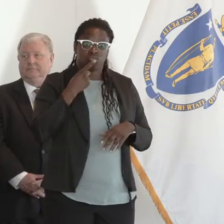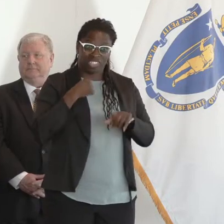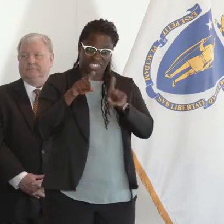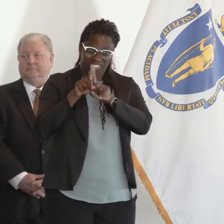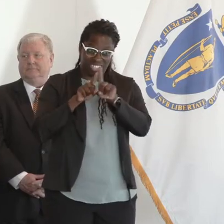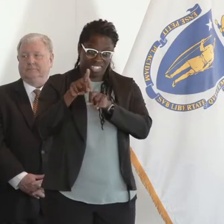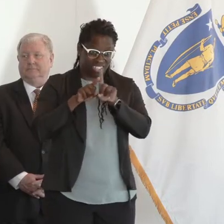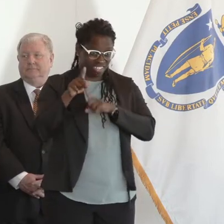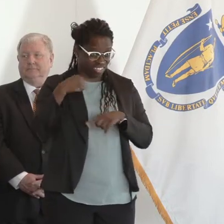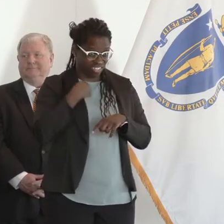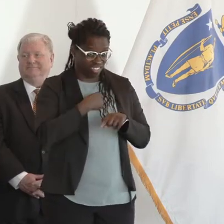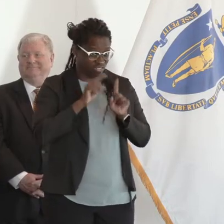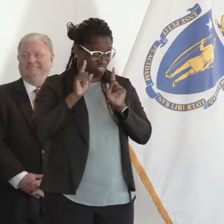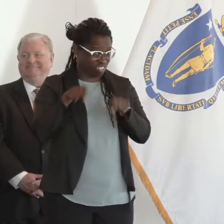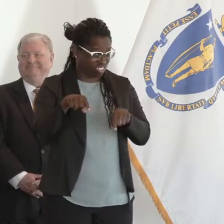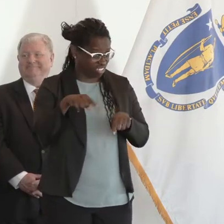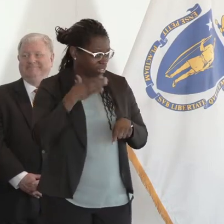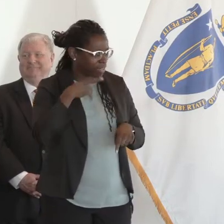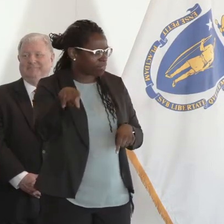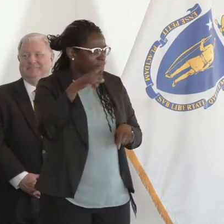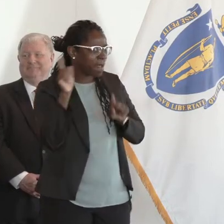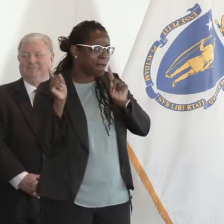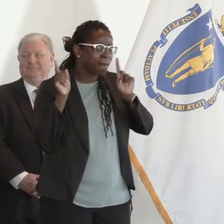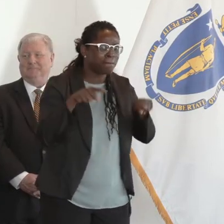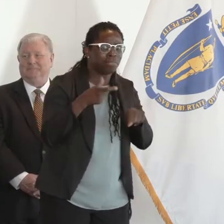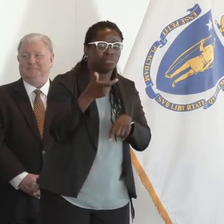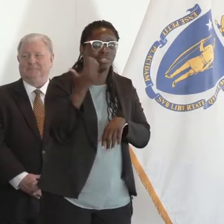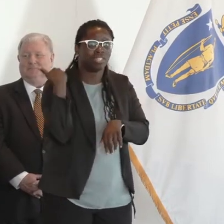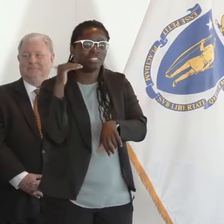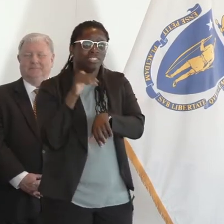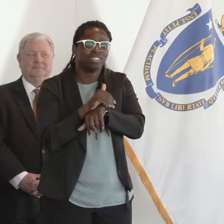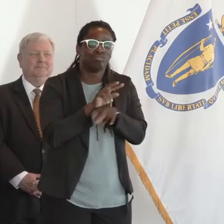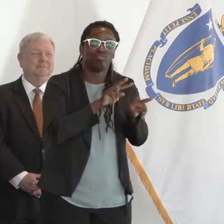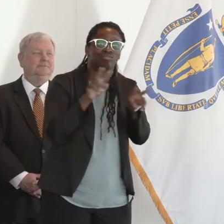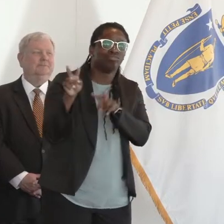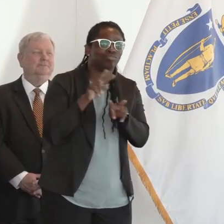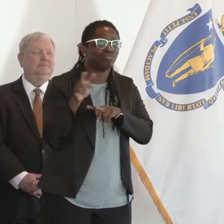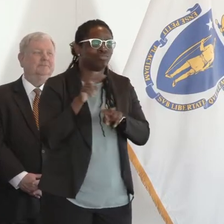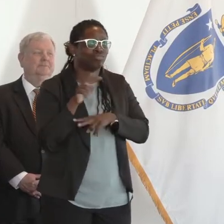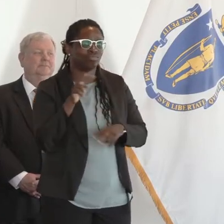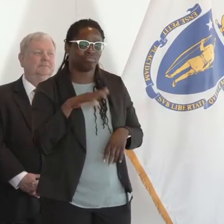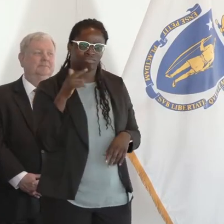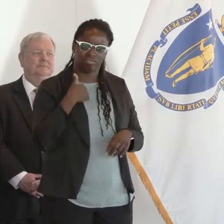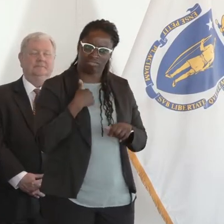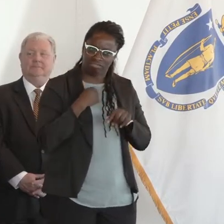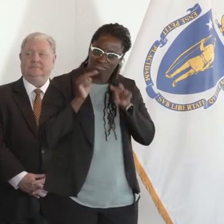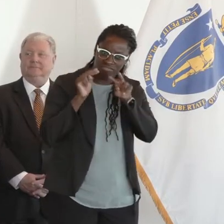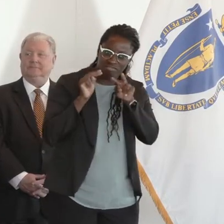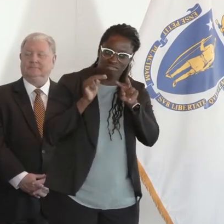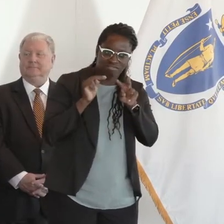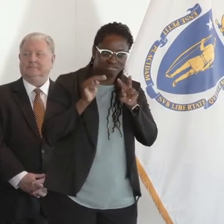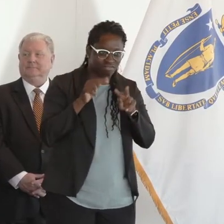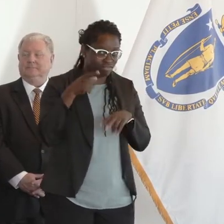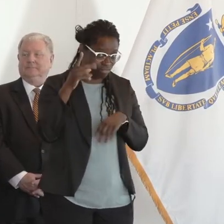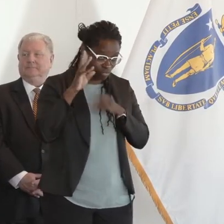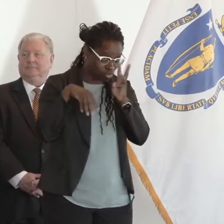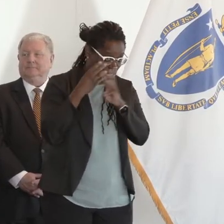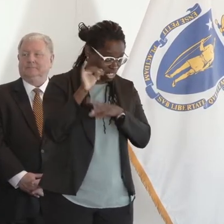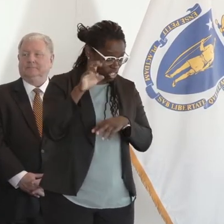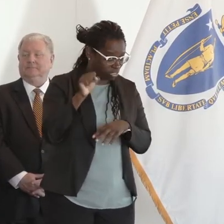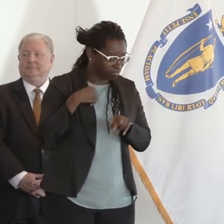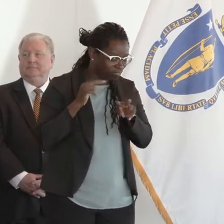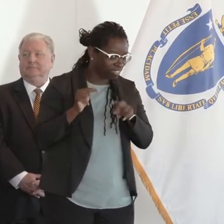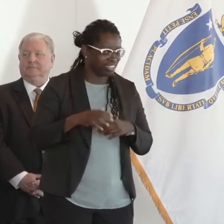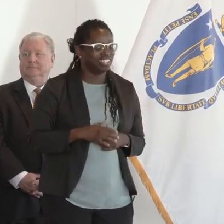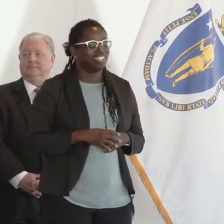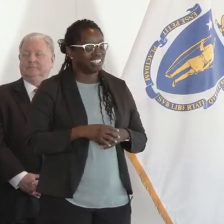to the Sox. You all brought us good luck. We're chasing that wild card position, and we routed the Orioles last night, and I